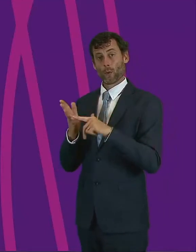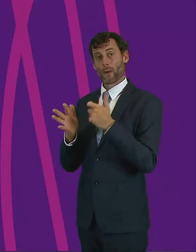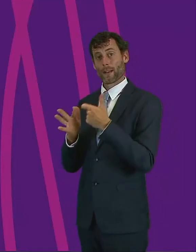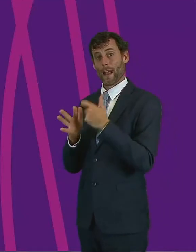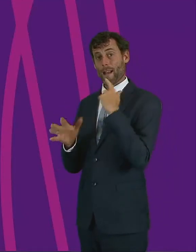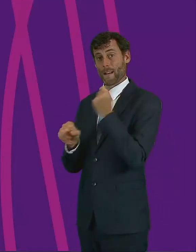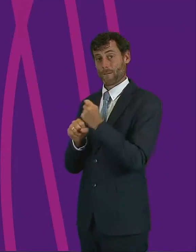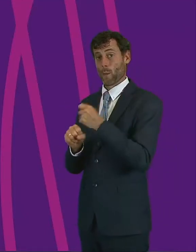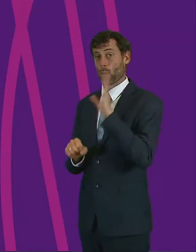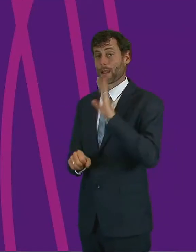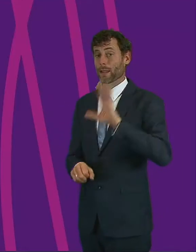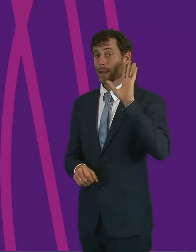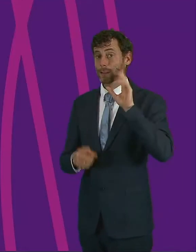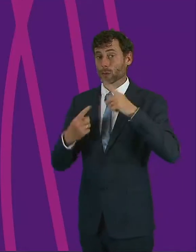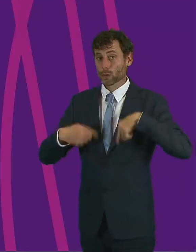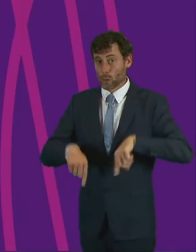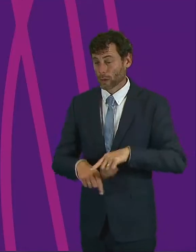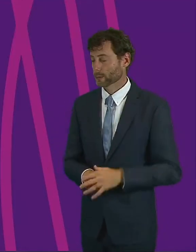and will act.